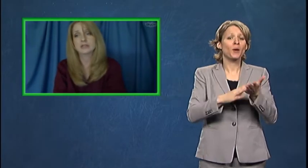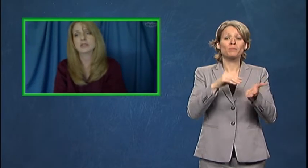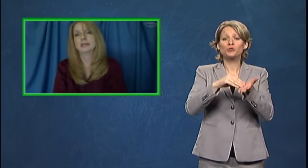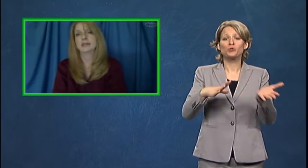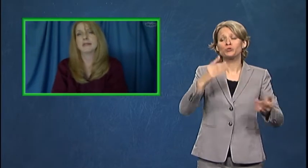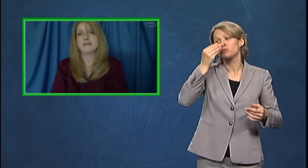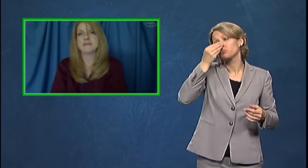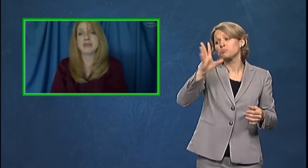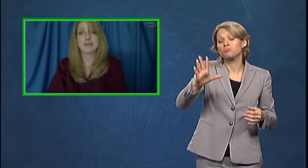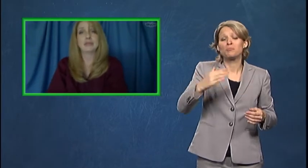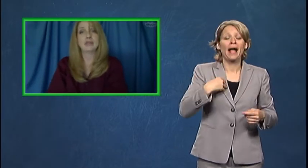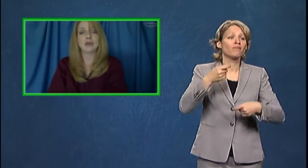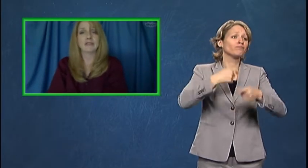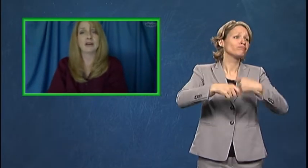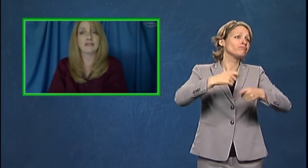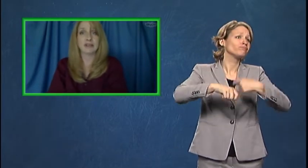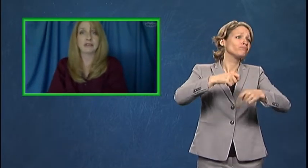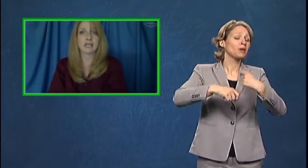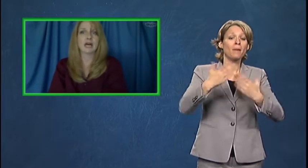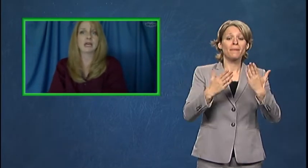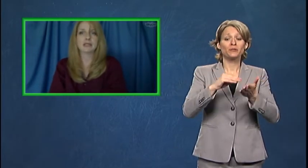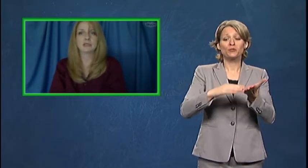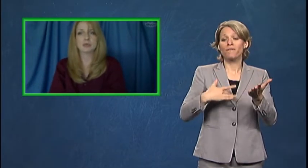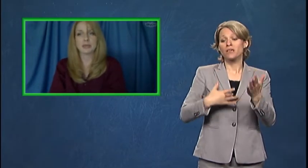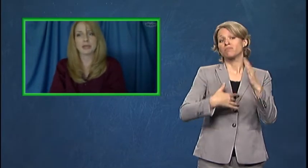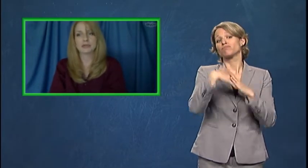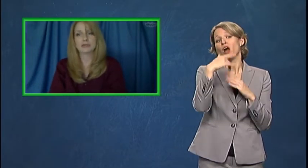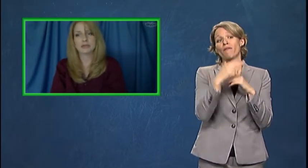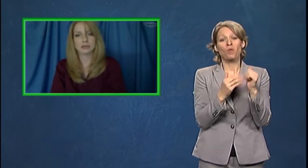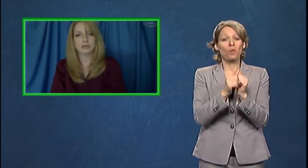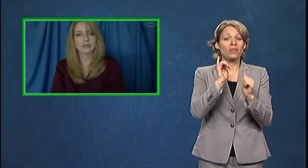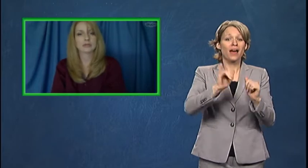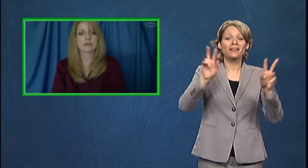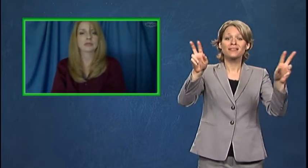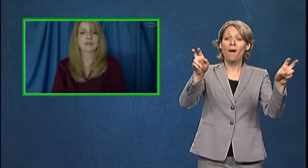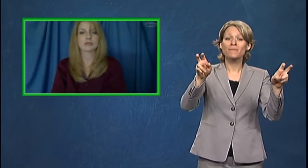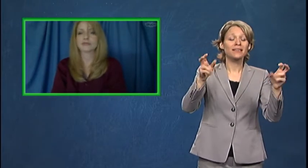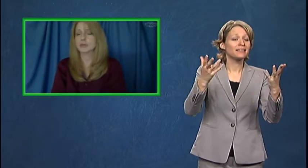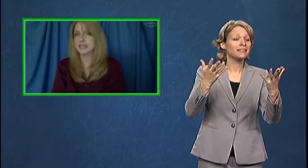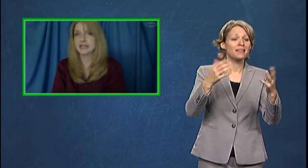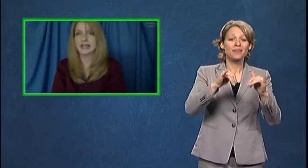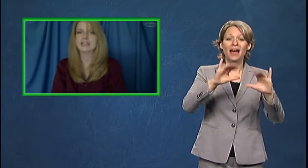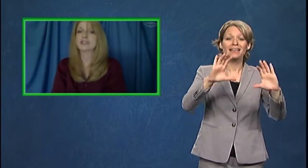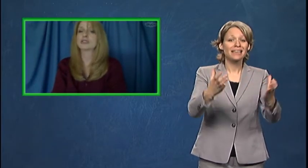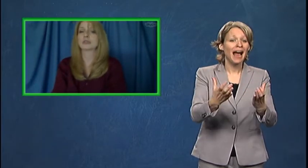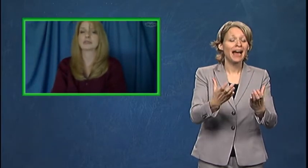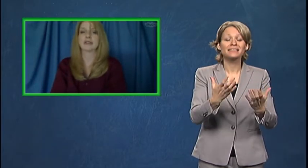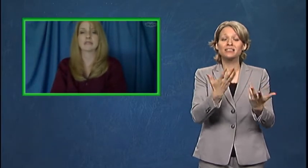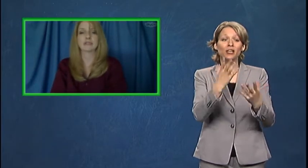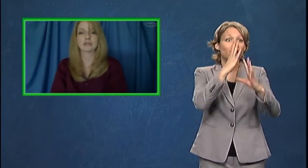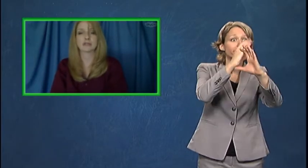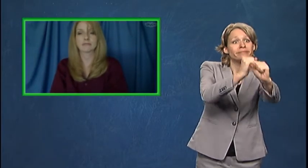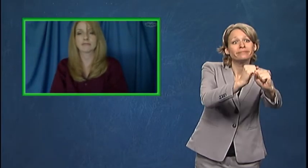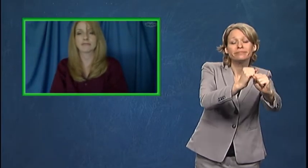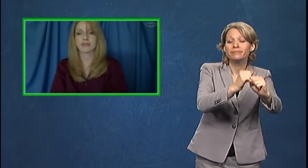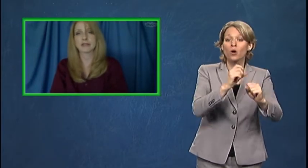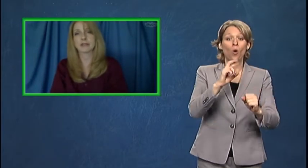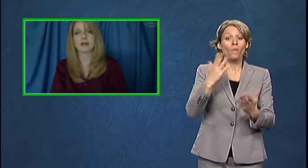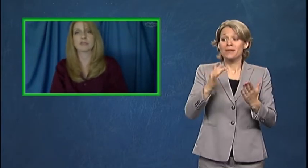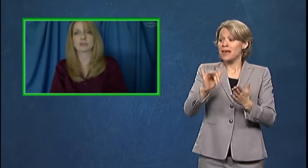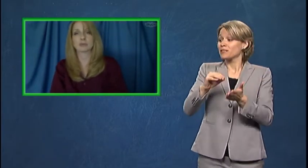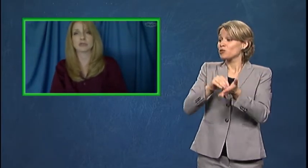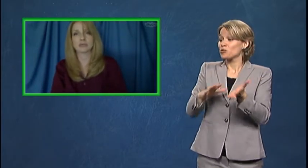material. Maybe you have a very highly prepared student who's fully engaged and feels